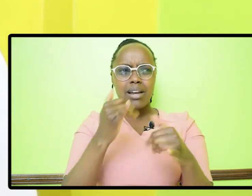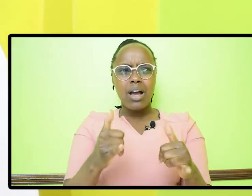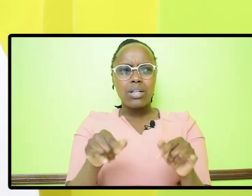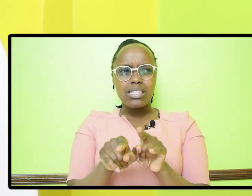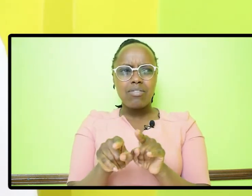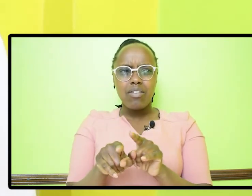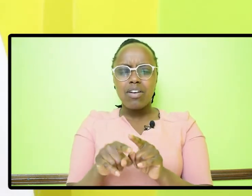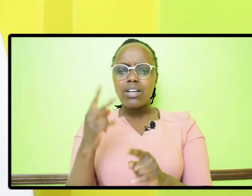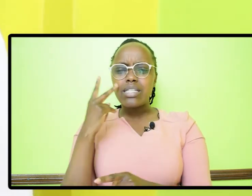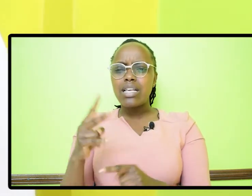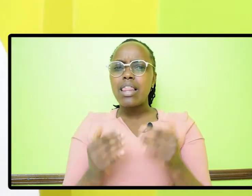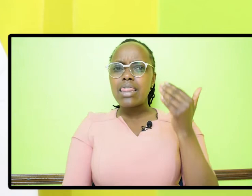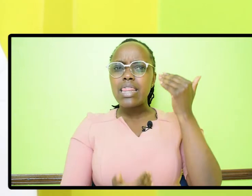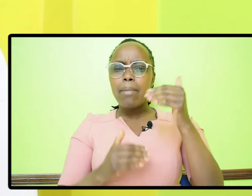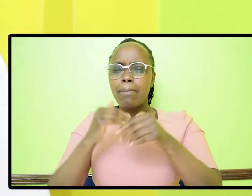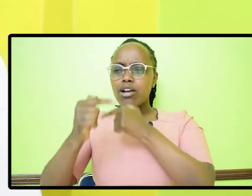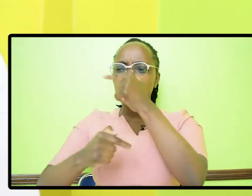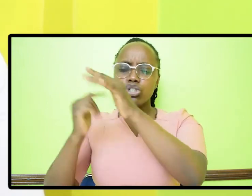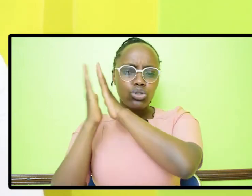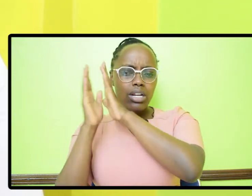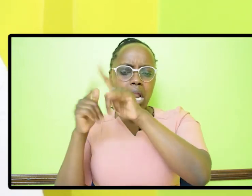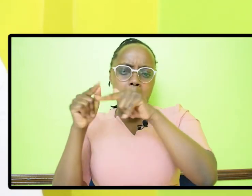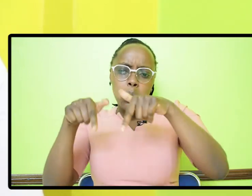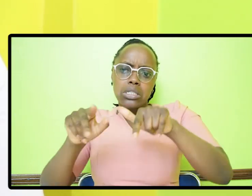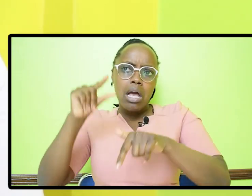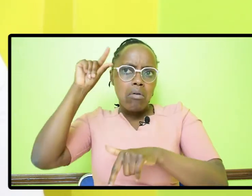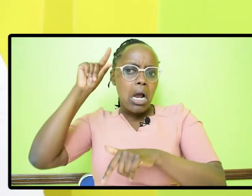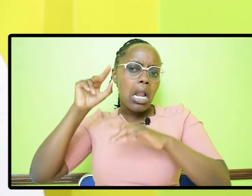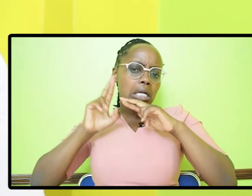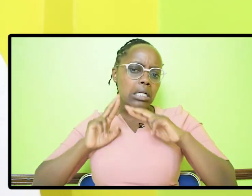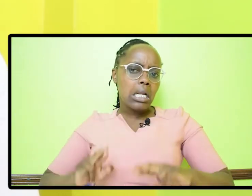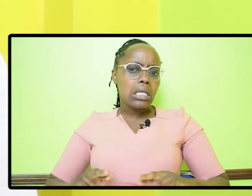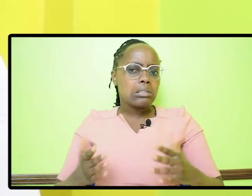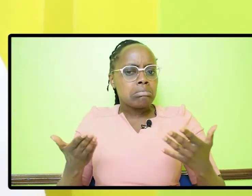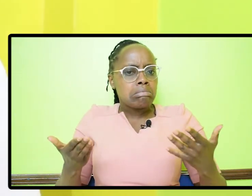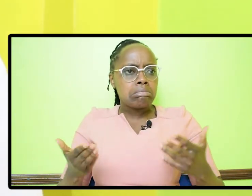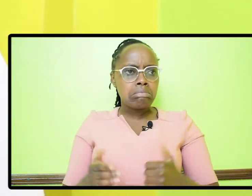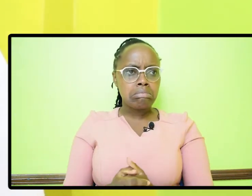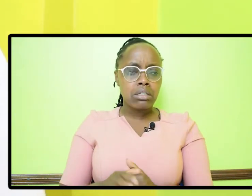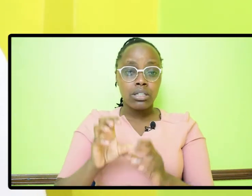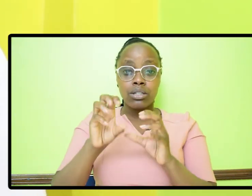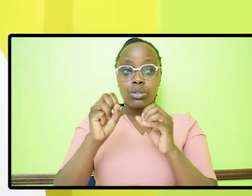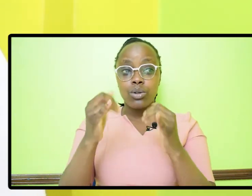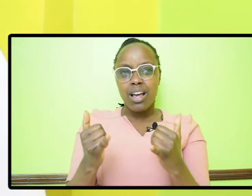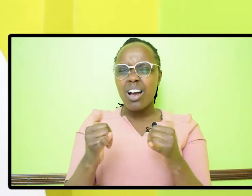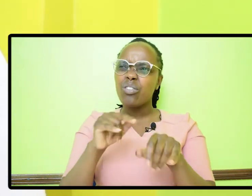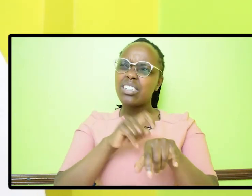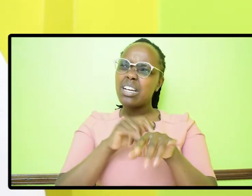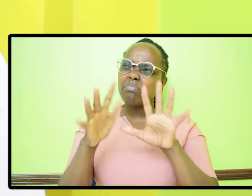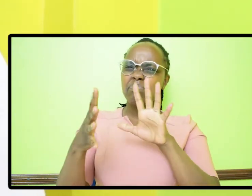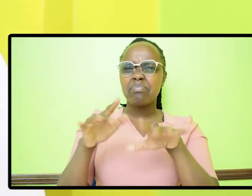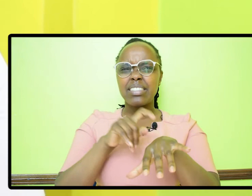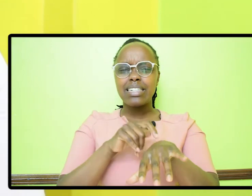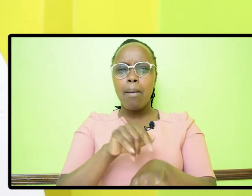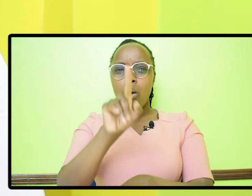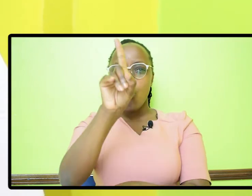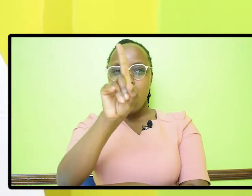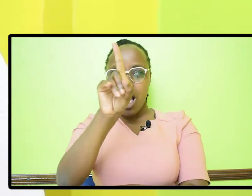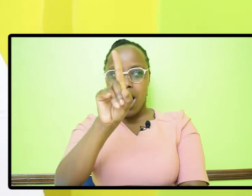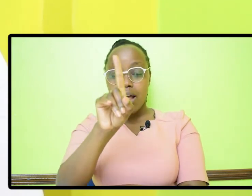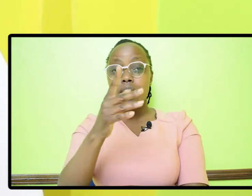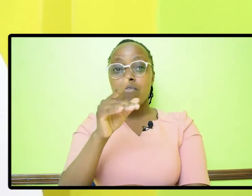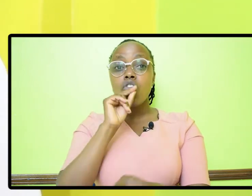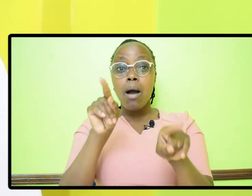that time she's happy. At least the baby is sleeping, and now she's resting. Oh. Yeah. So at around